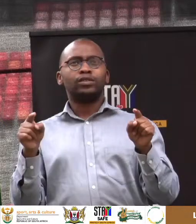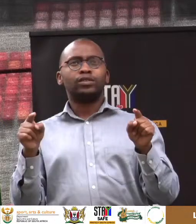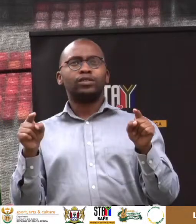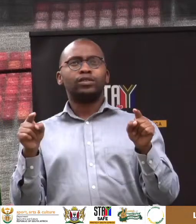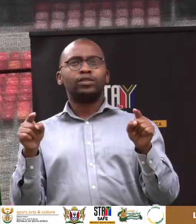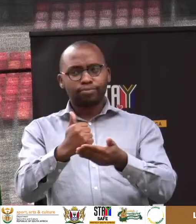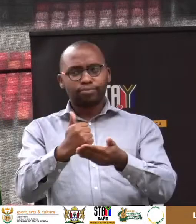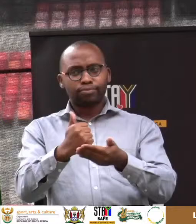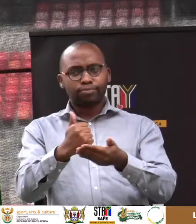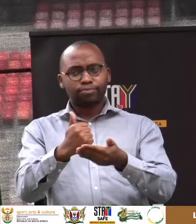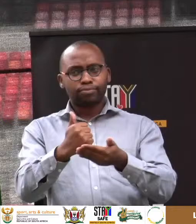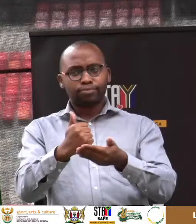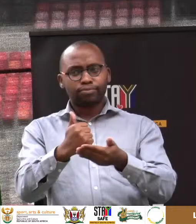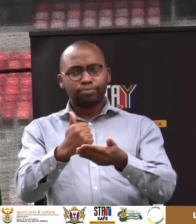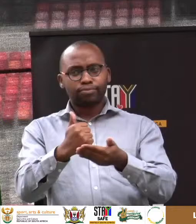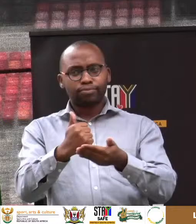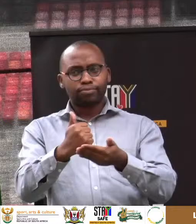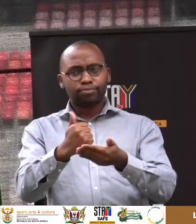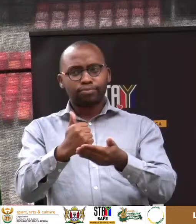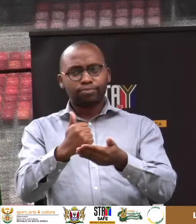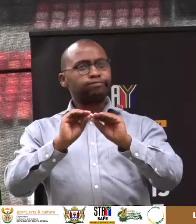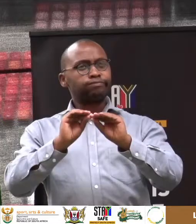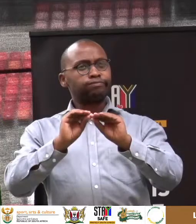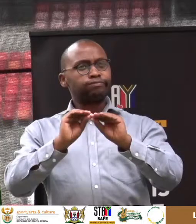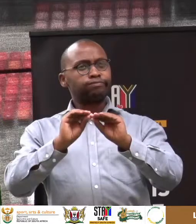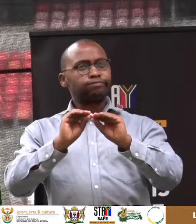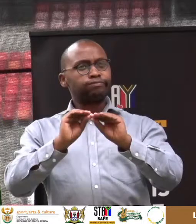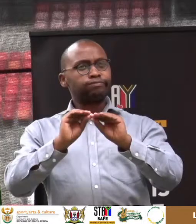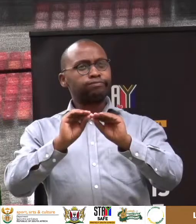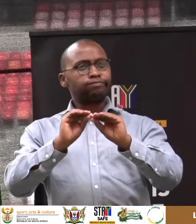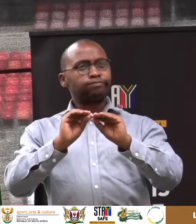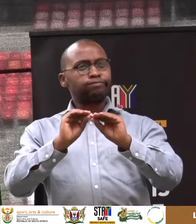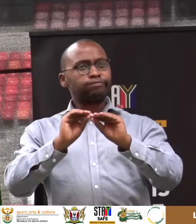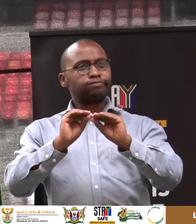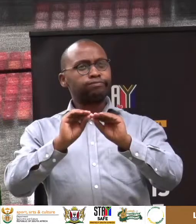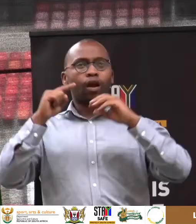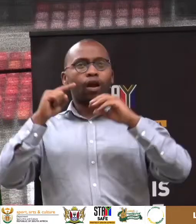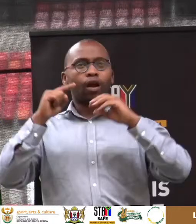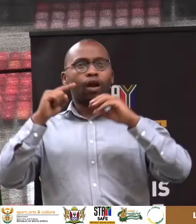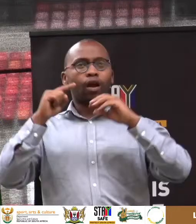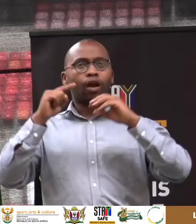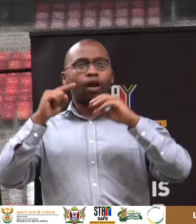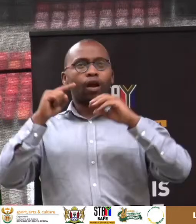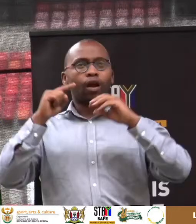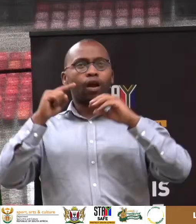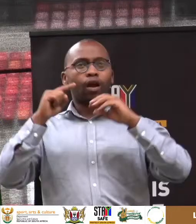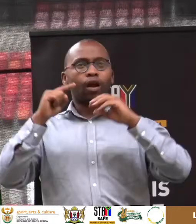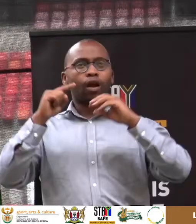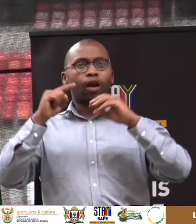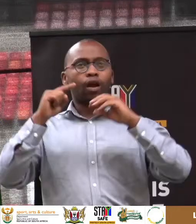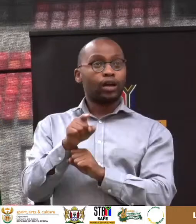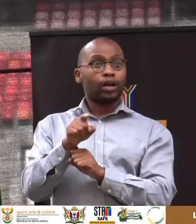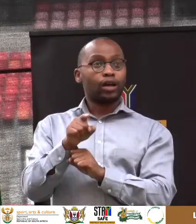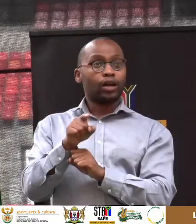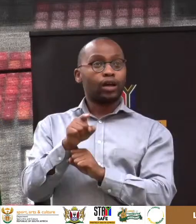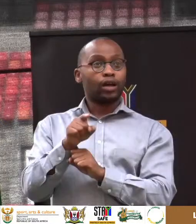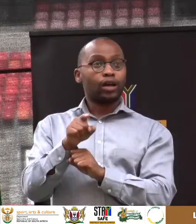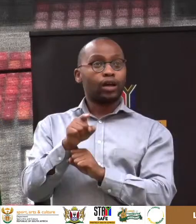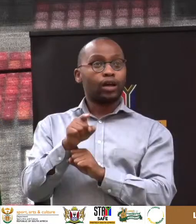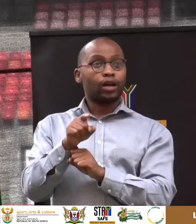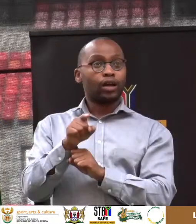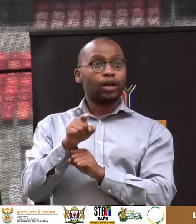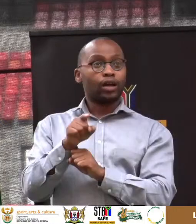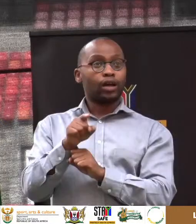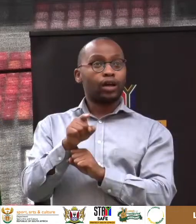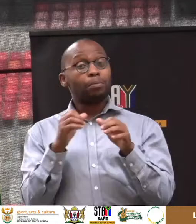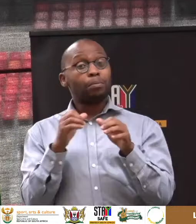abantu ukuba isekhona le ntsholongwane phakathi kwethu kwaye isathatha imiphefumlo. Bendibona ireport ebisithi